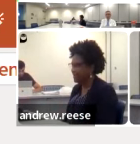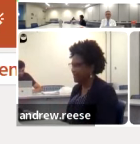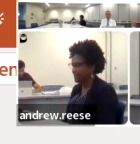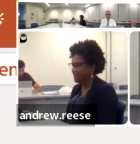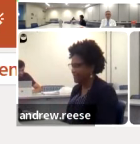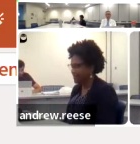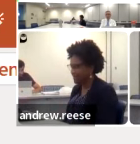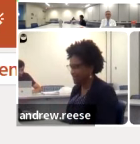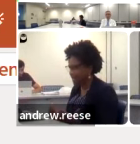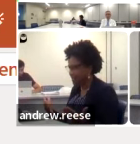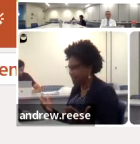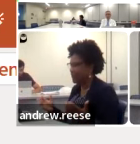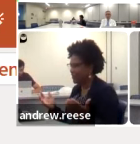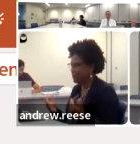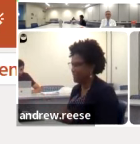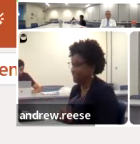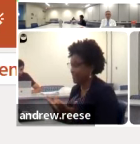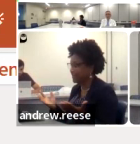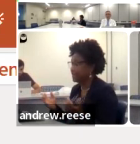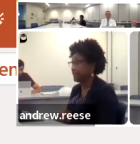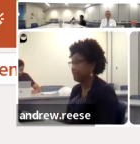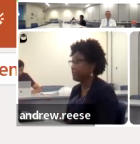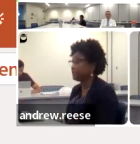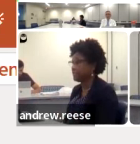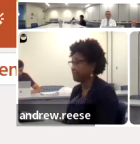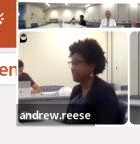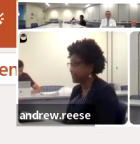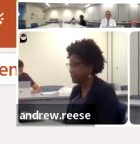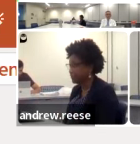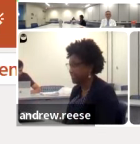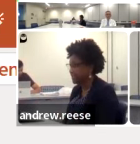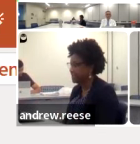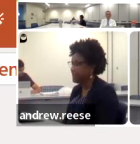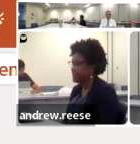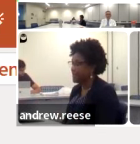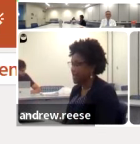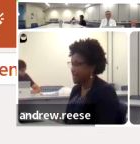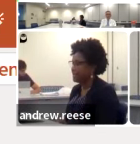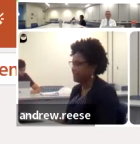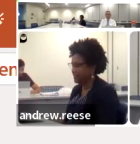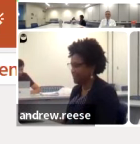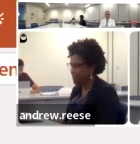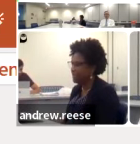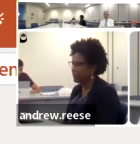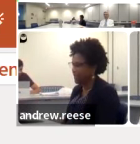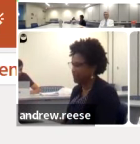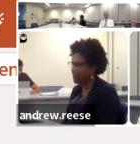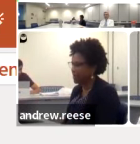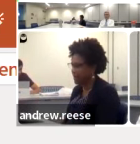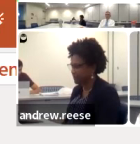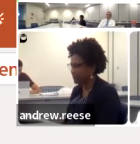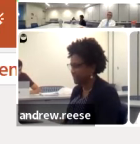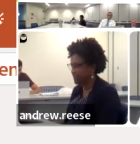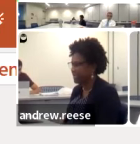DDA, that we all know DDS stands for Developmental Disabilities Administration, and Department of